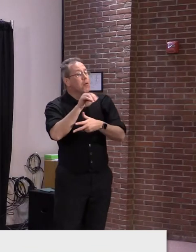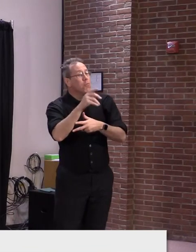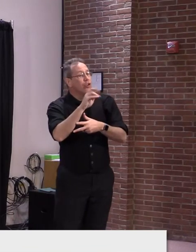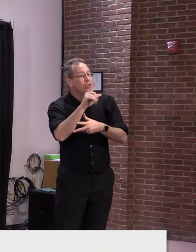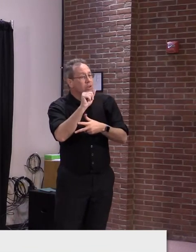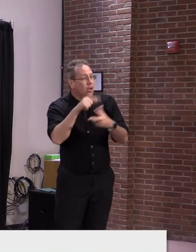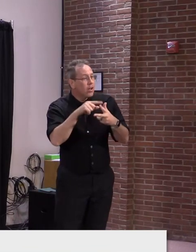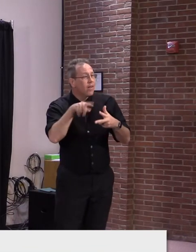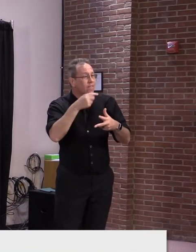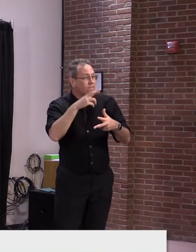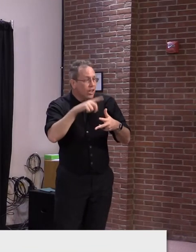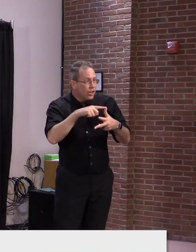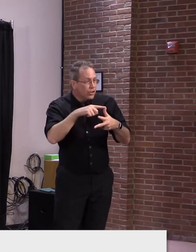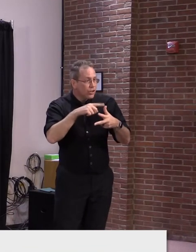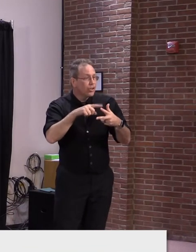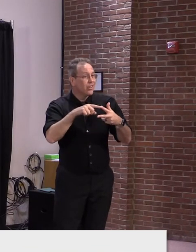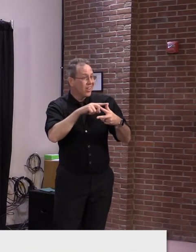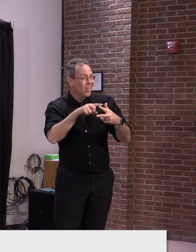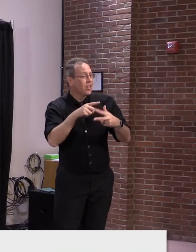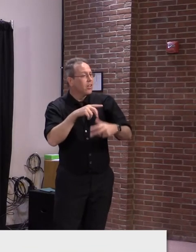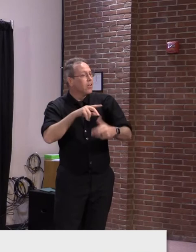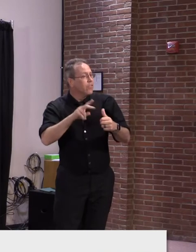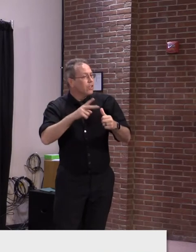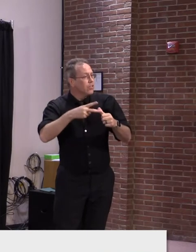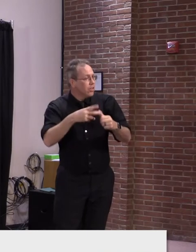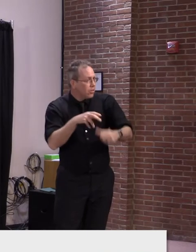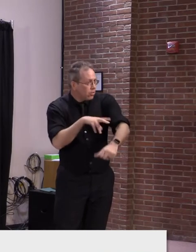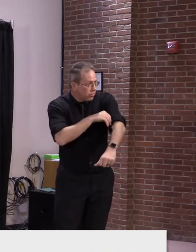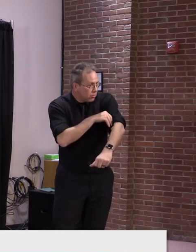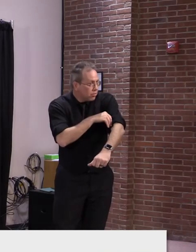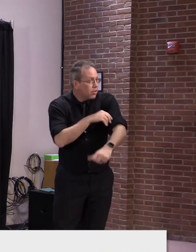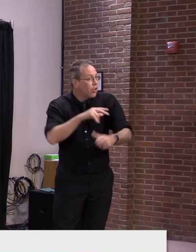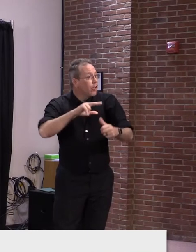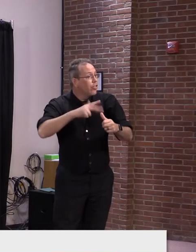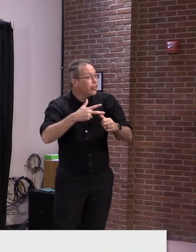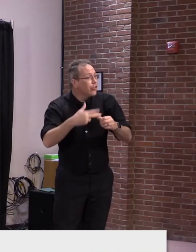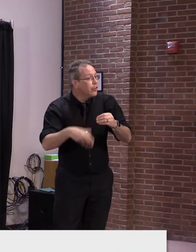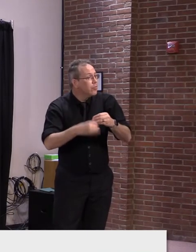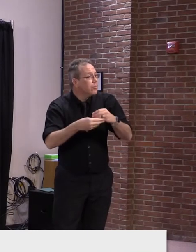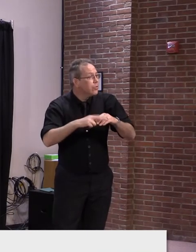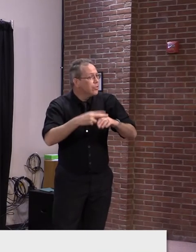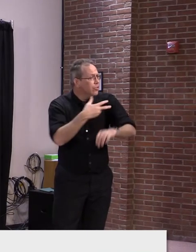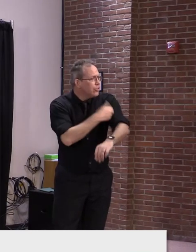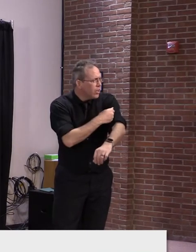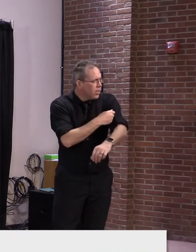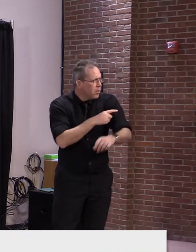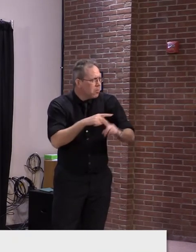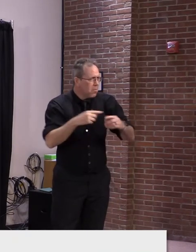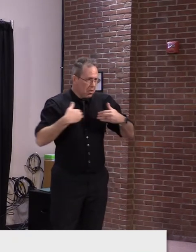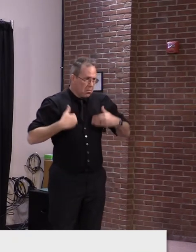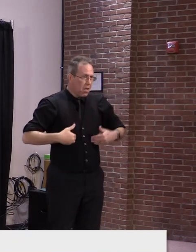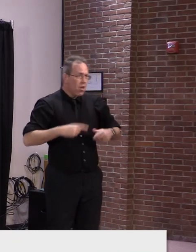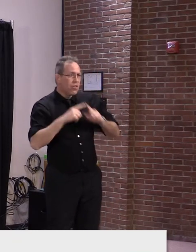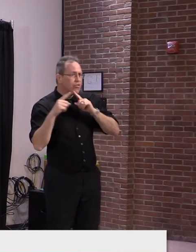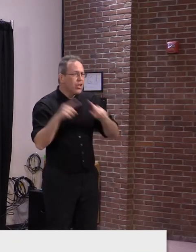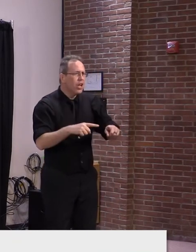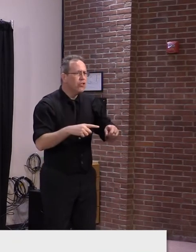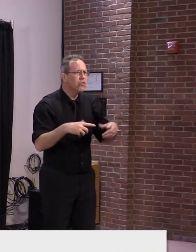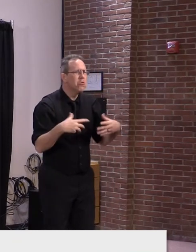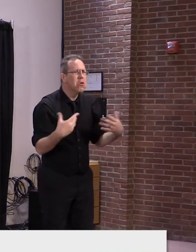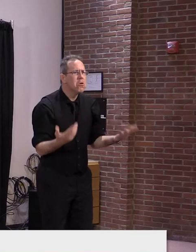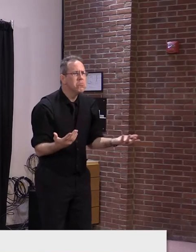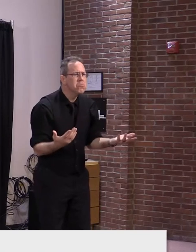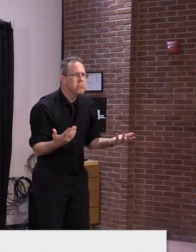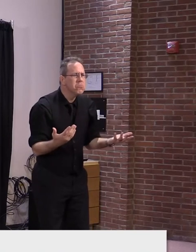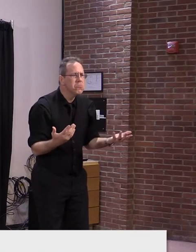dose, and they got an additional third dose and had a reaction after that third dose.